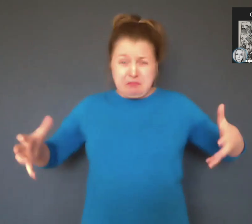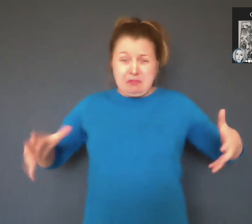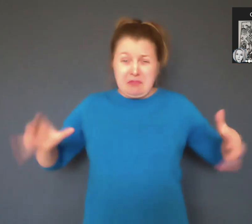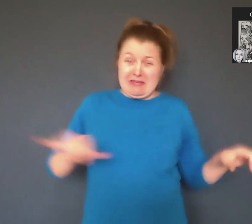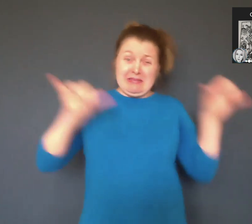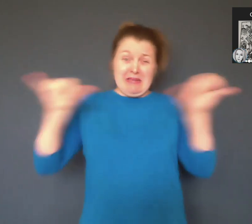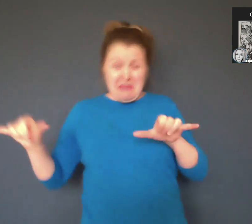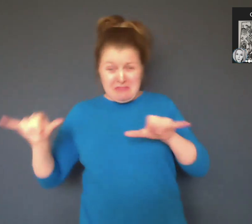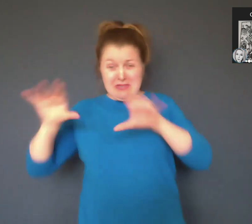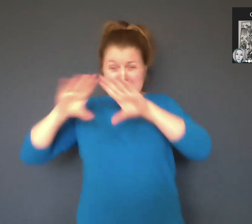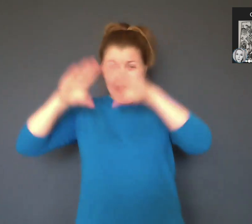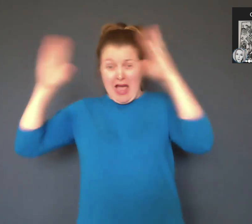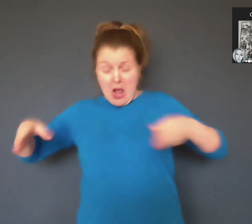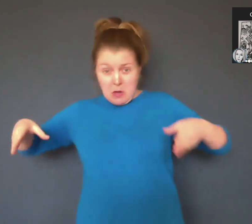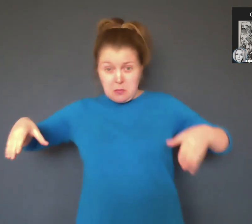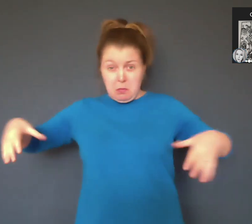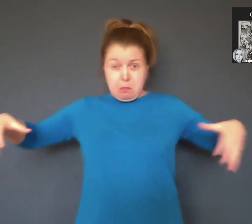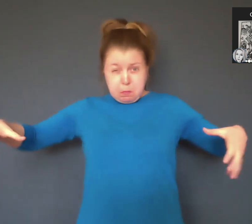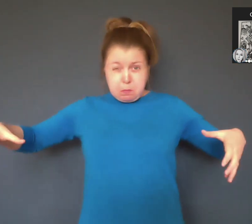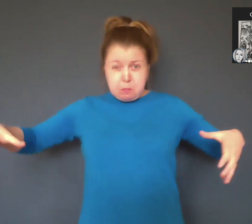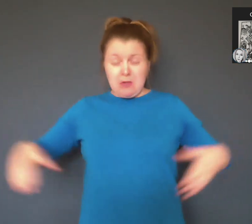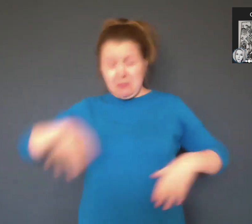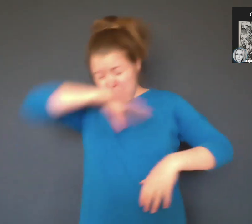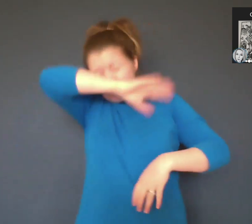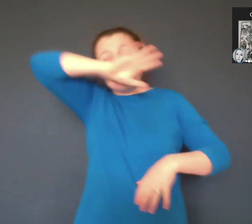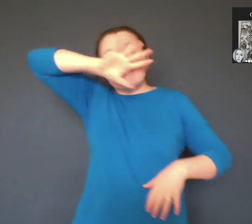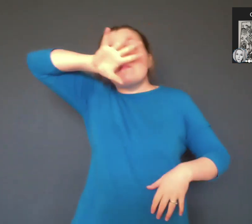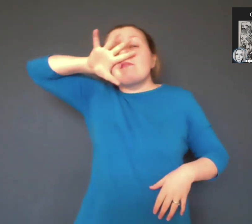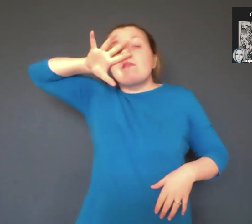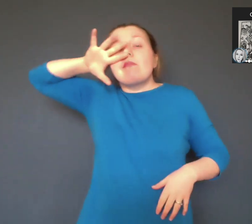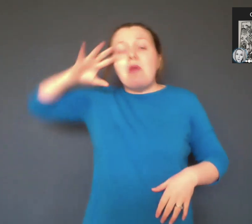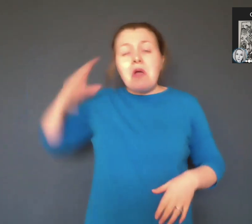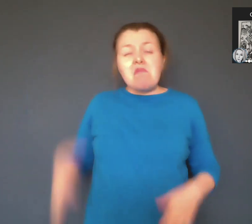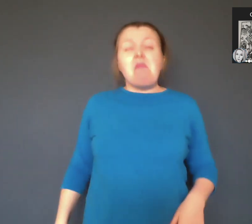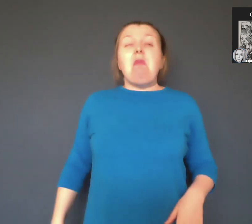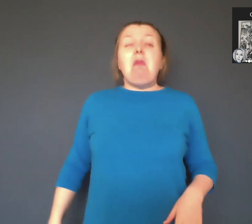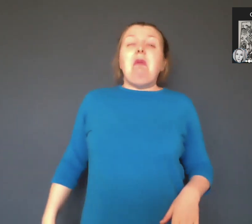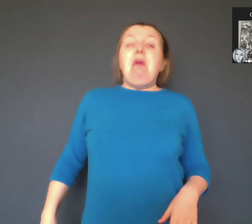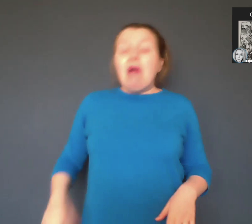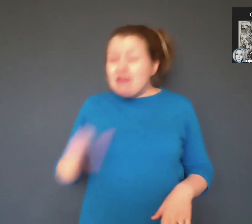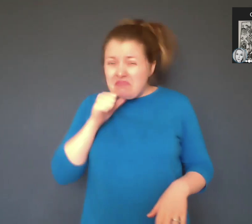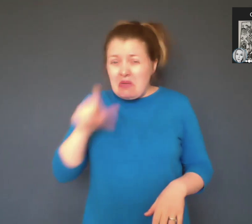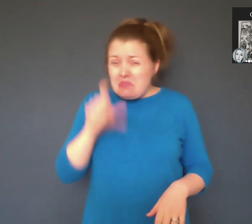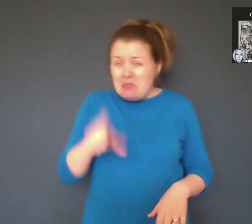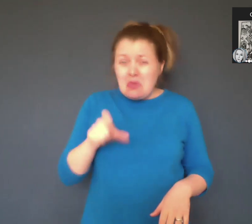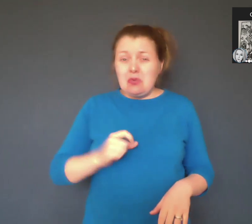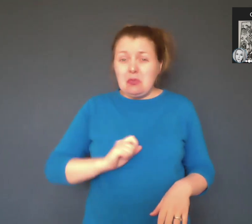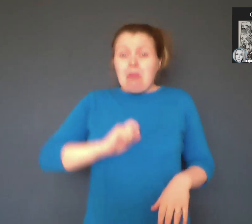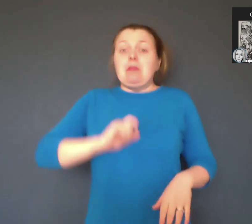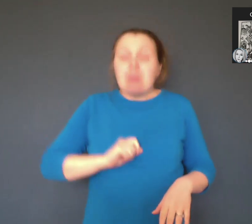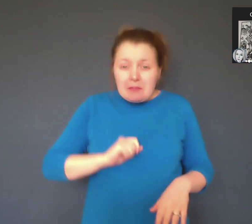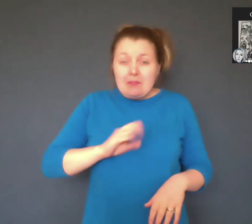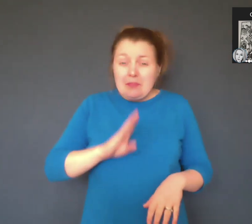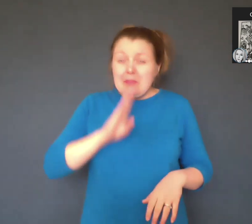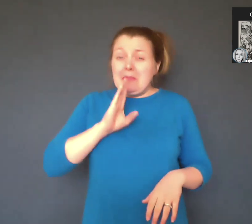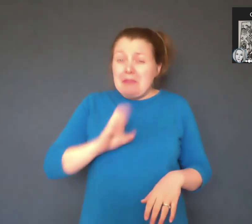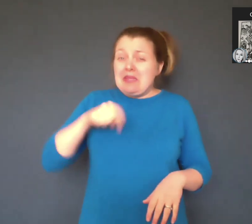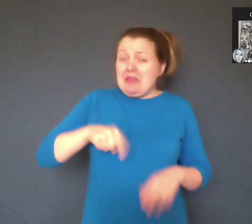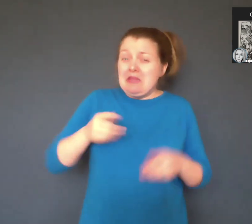to be this way," he said. "Well, was it?" Harvey did his best to explain how the house had deceived them, but Wendell was in